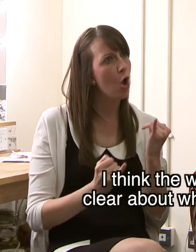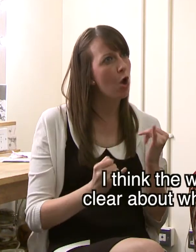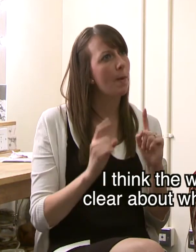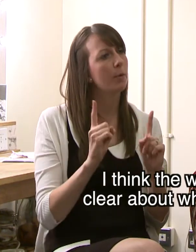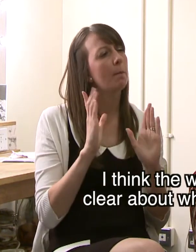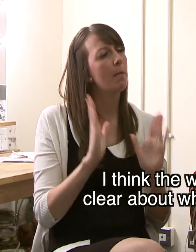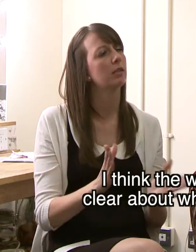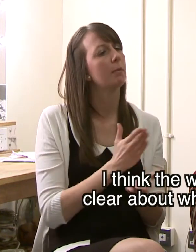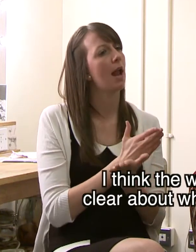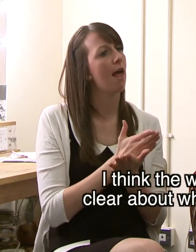clear